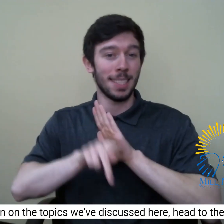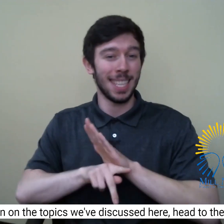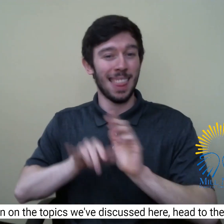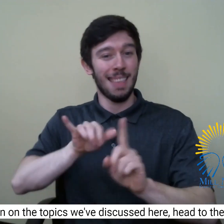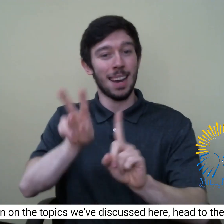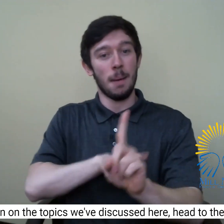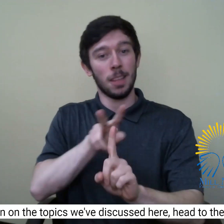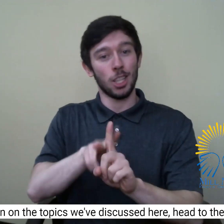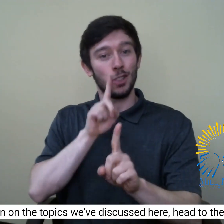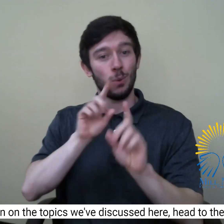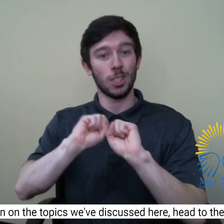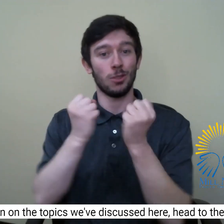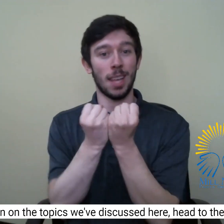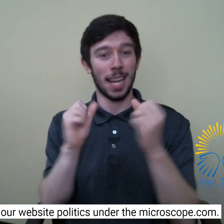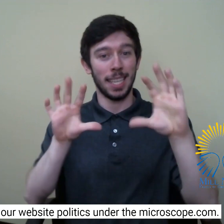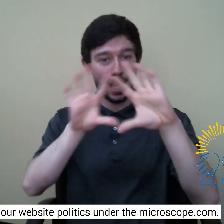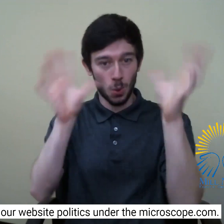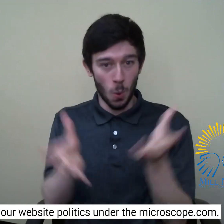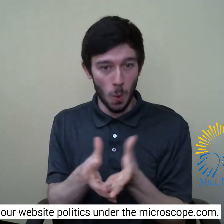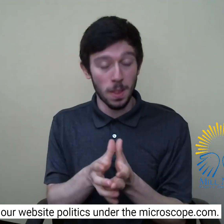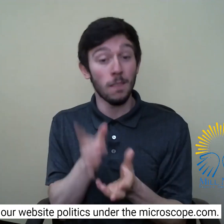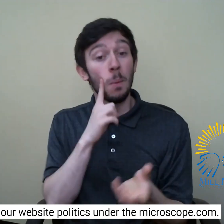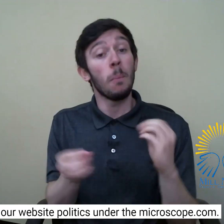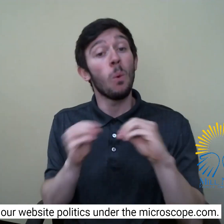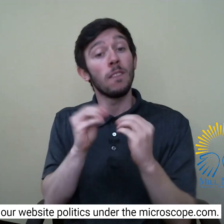we've discussed here, head to the resources page on our website,